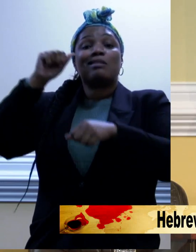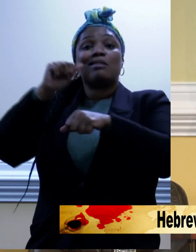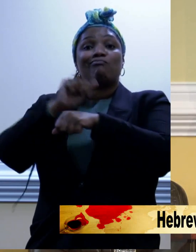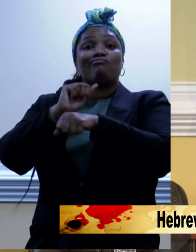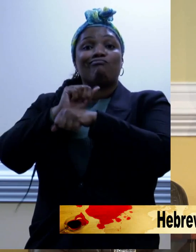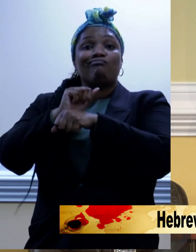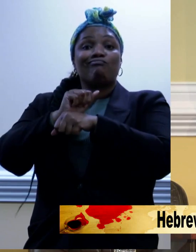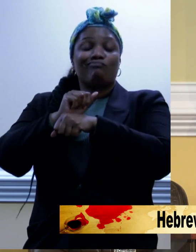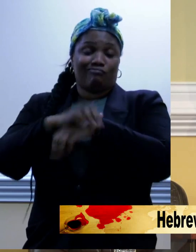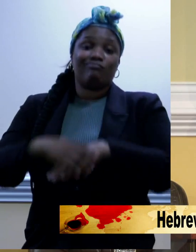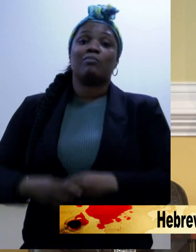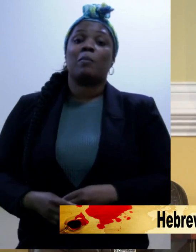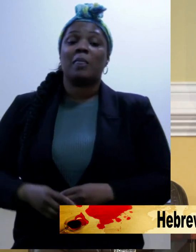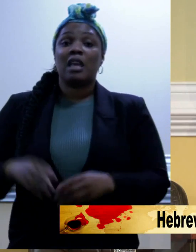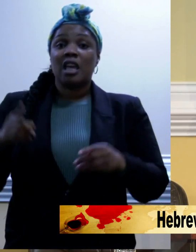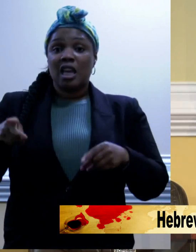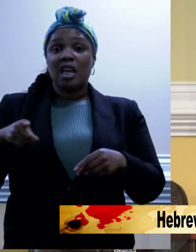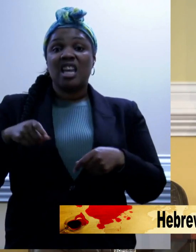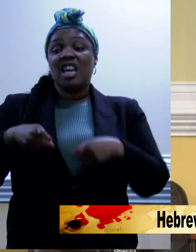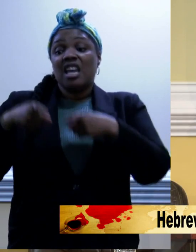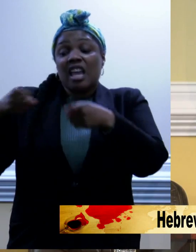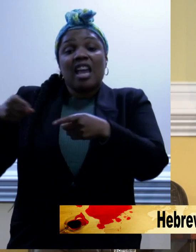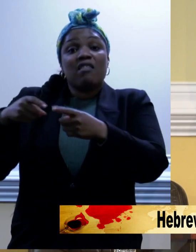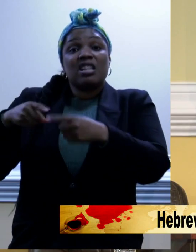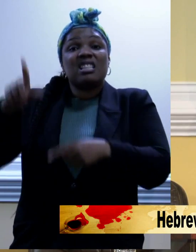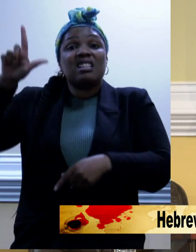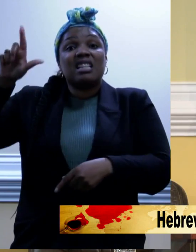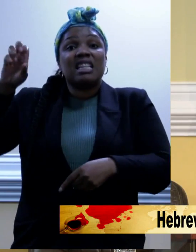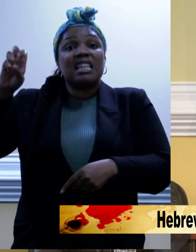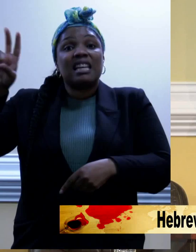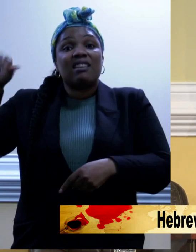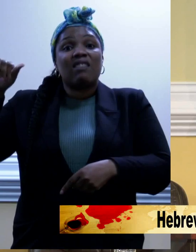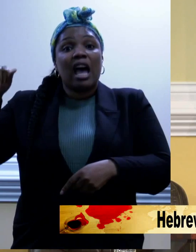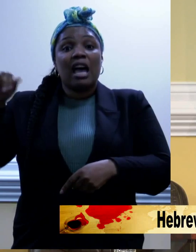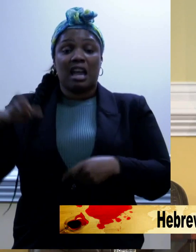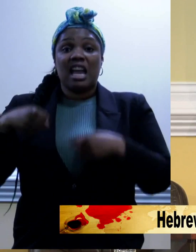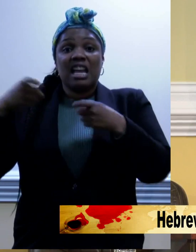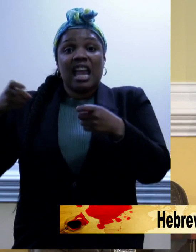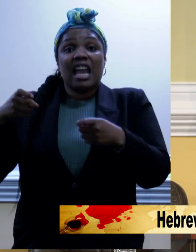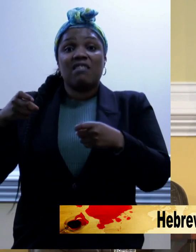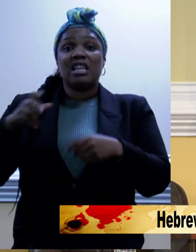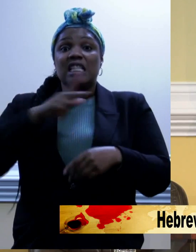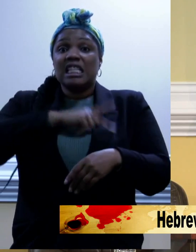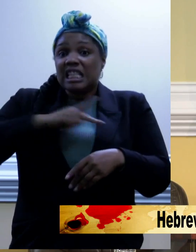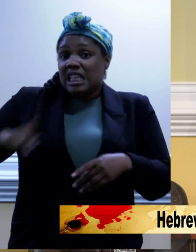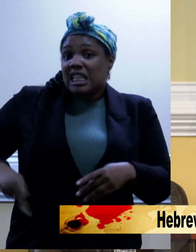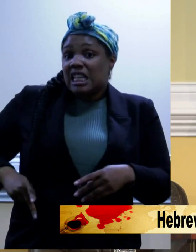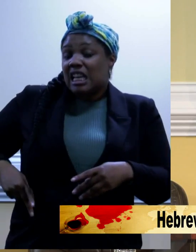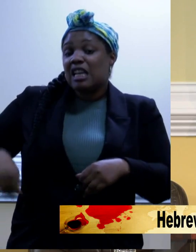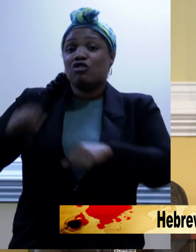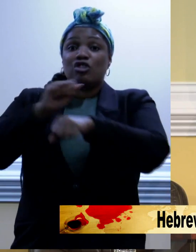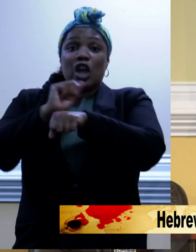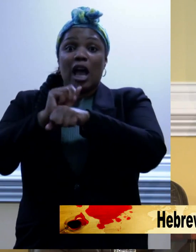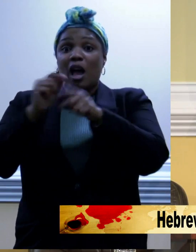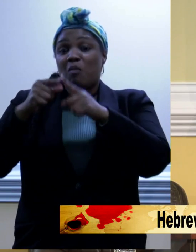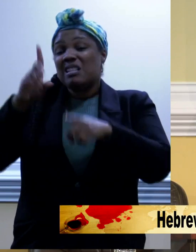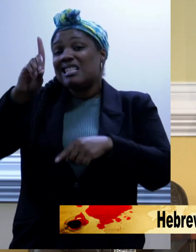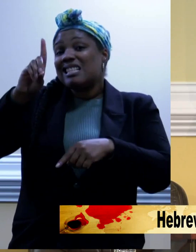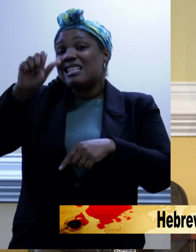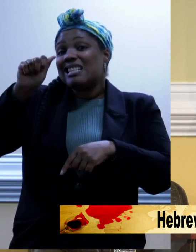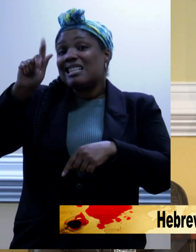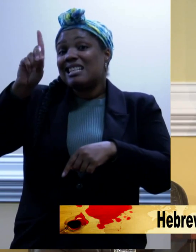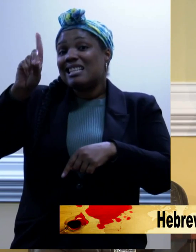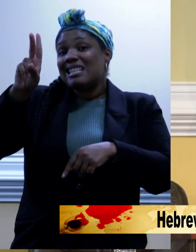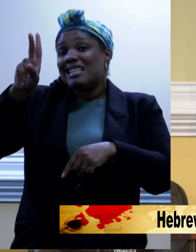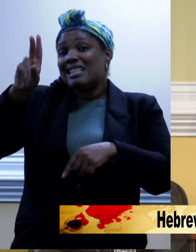He loaned his priesthood to Levi and his kingsmanship to David. And in another lesson, we'll show you that. We